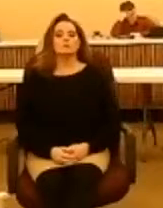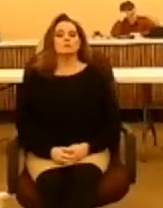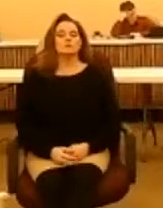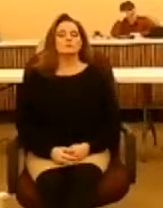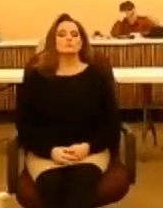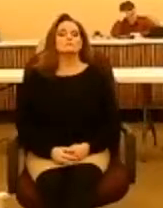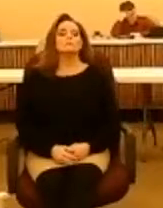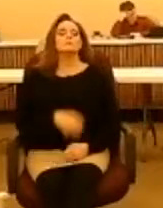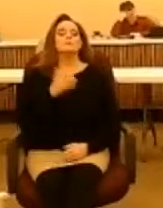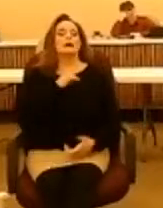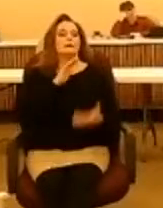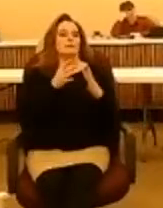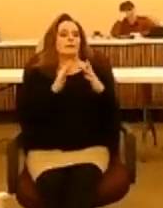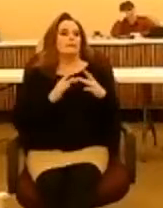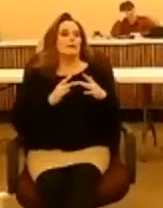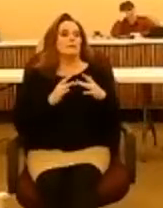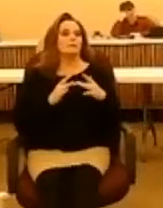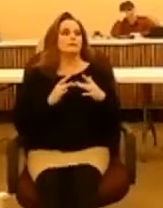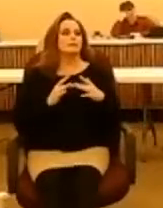Anything online?